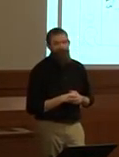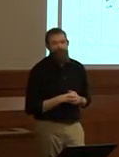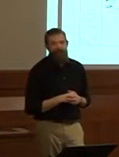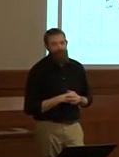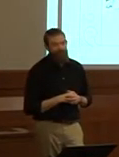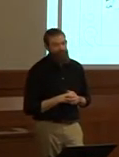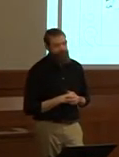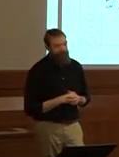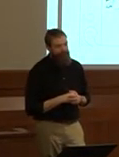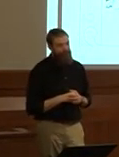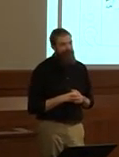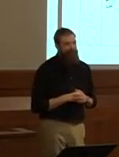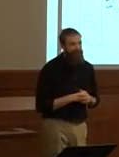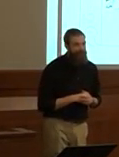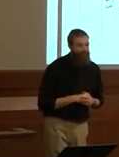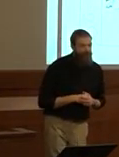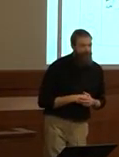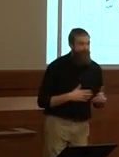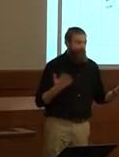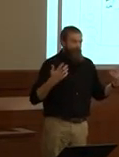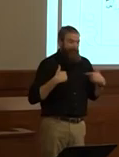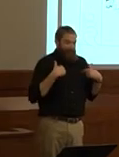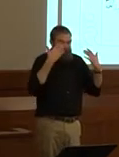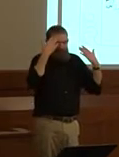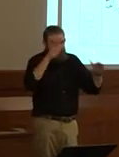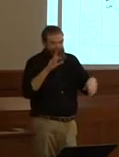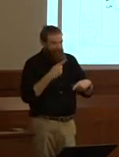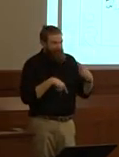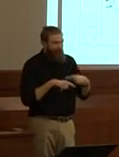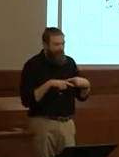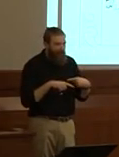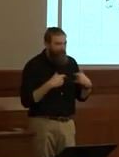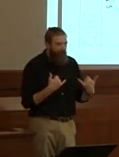And I don't know sign language, but now I want to learn it.